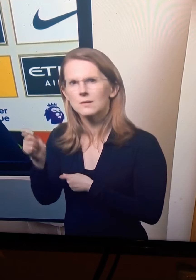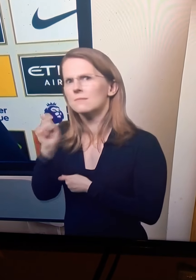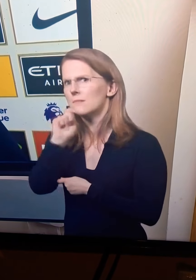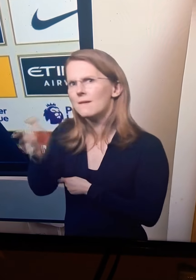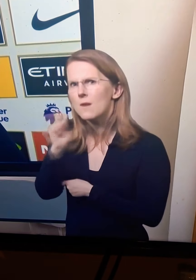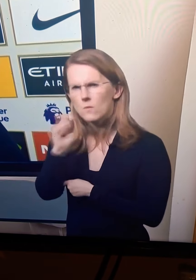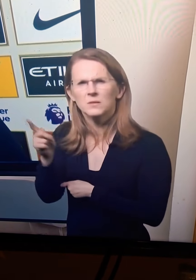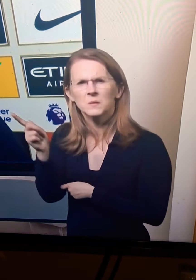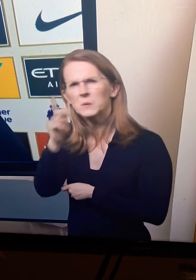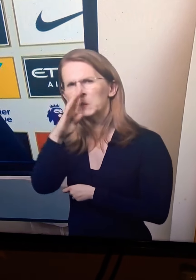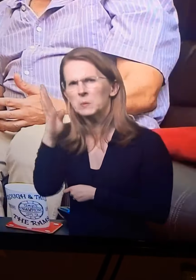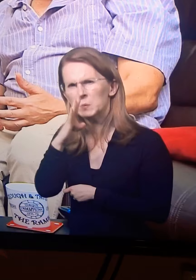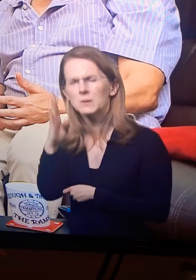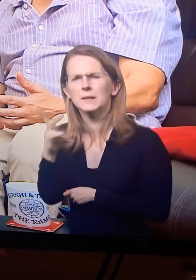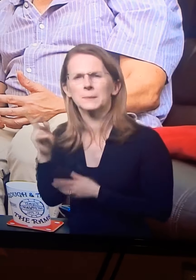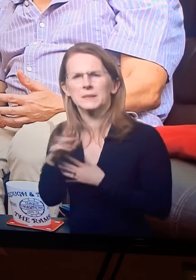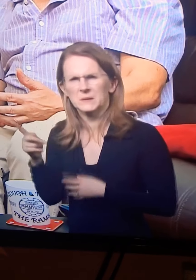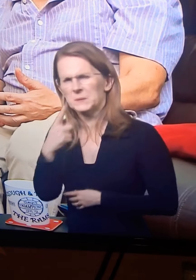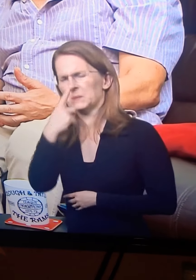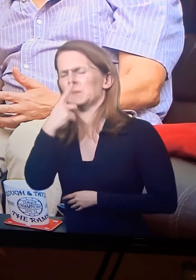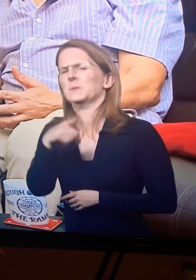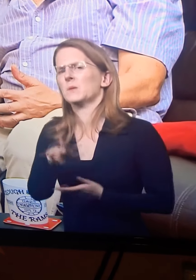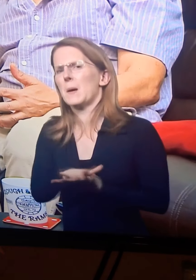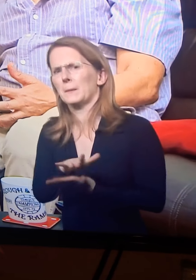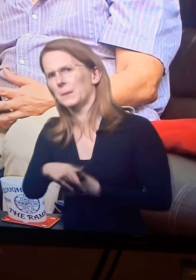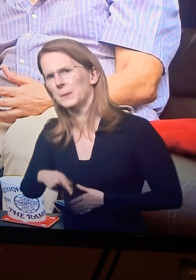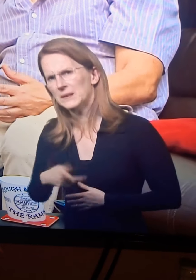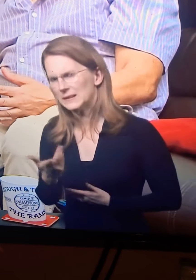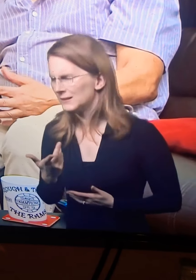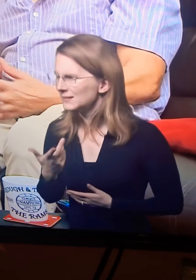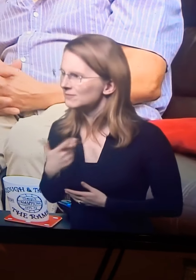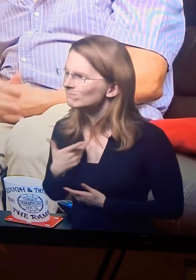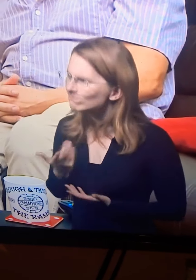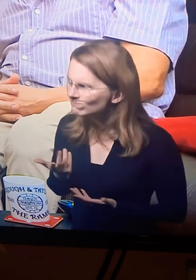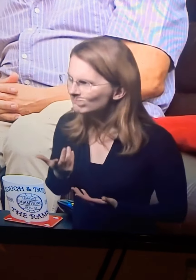what people think. So he's like, oh God, they've given that smelly mic again. That's